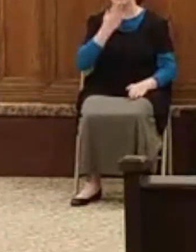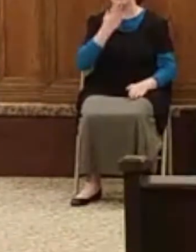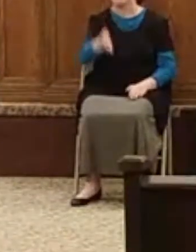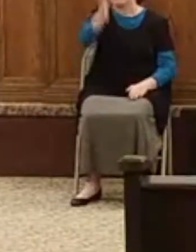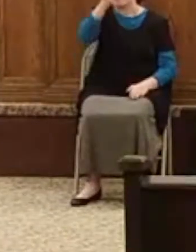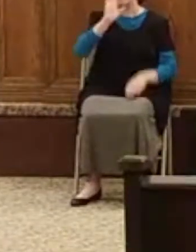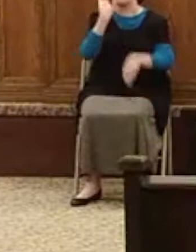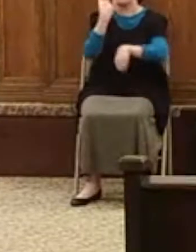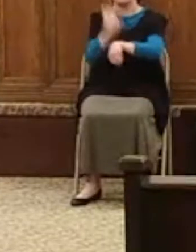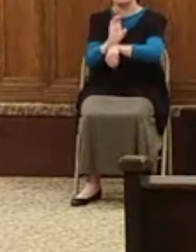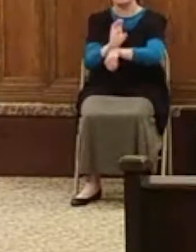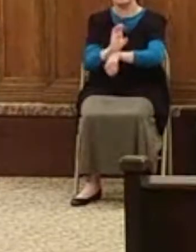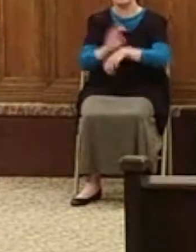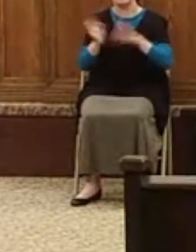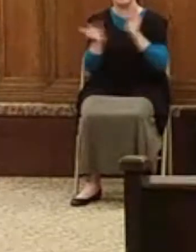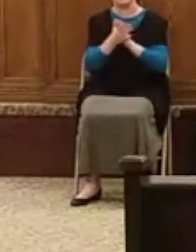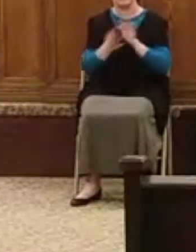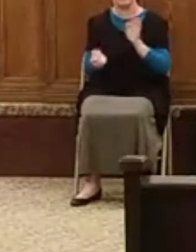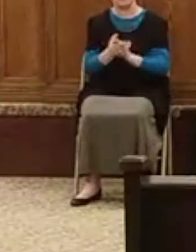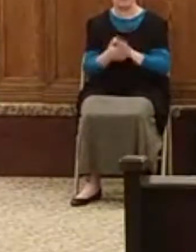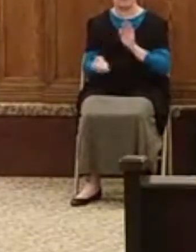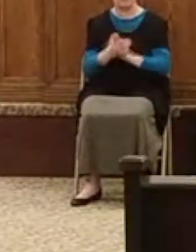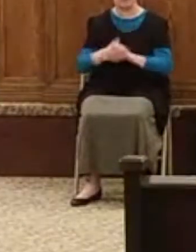Thank God for the church.